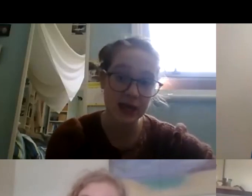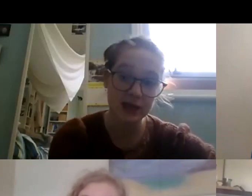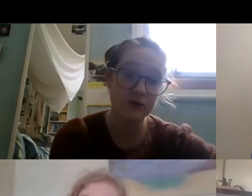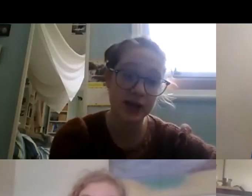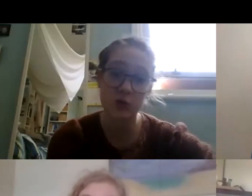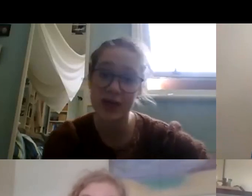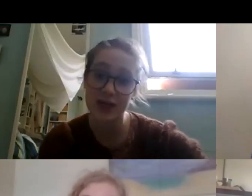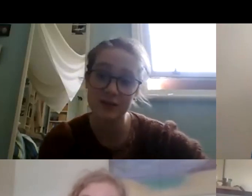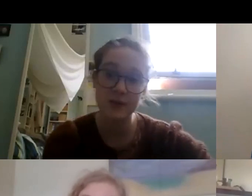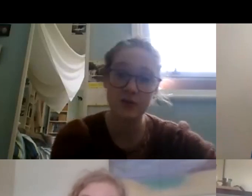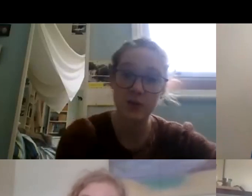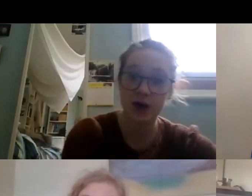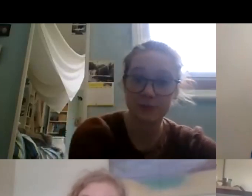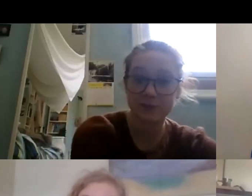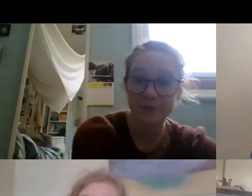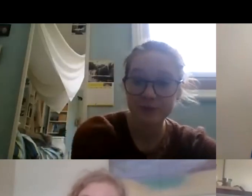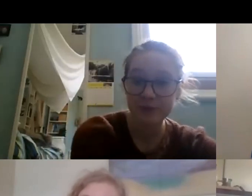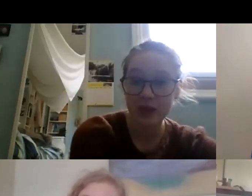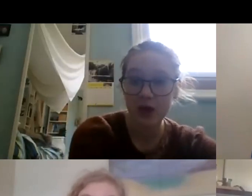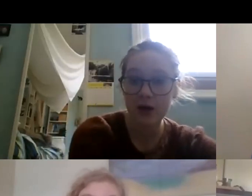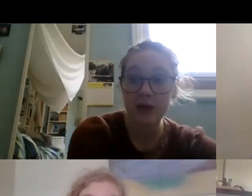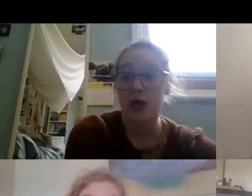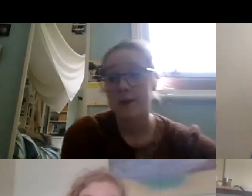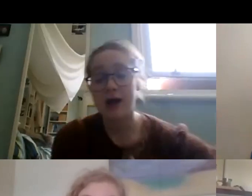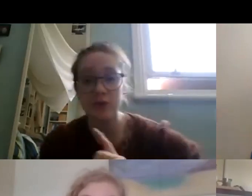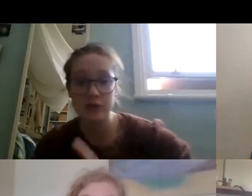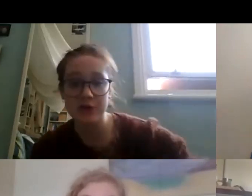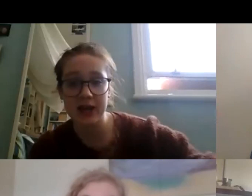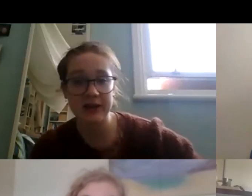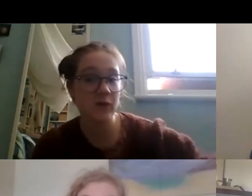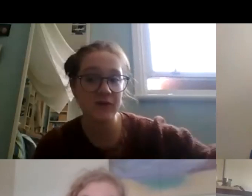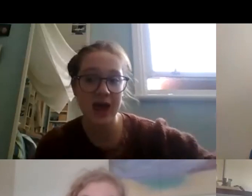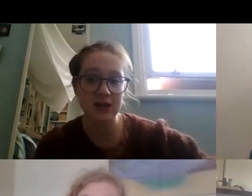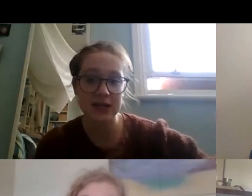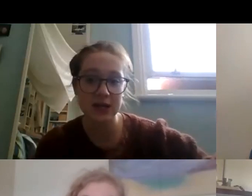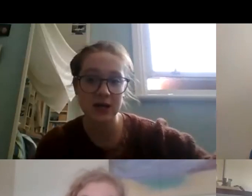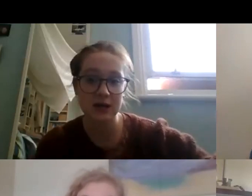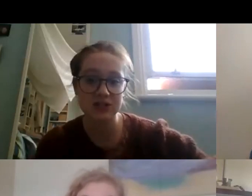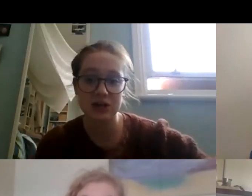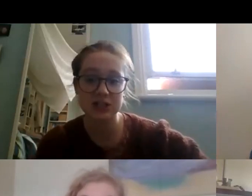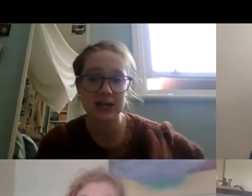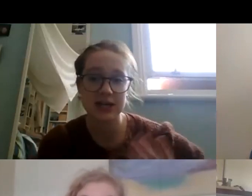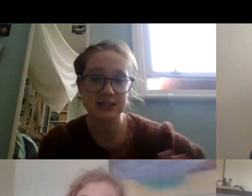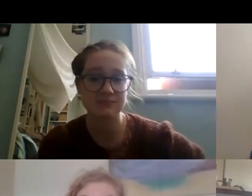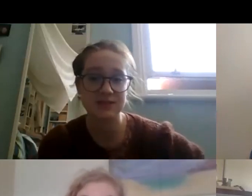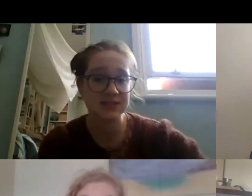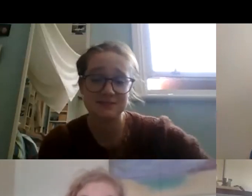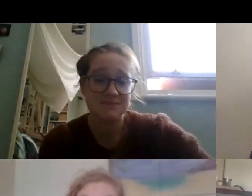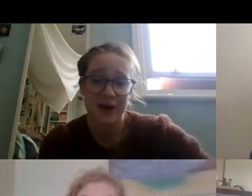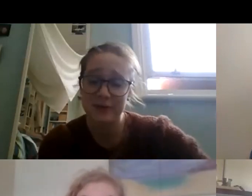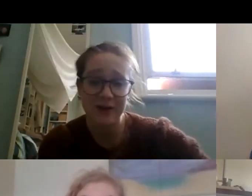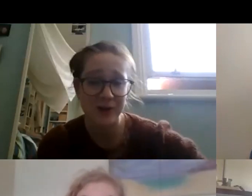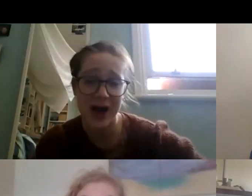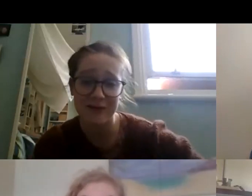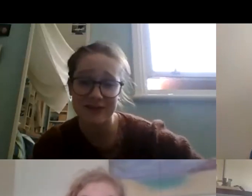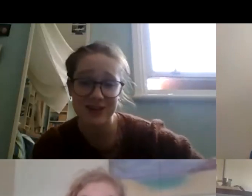saying, and that's a really good way in as well. But I would also say, like, if you forget the structure, like just